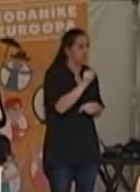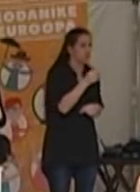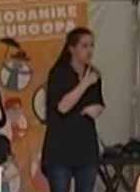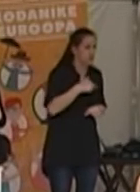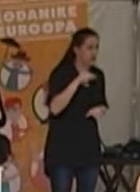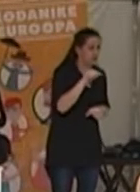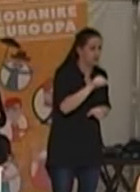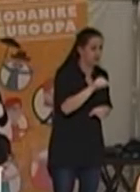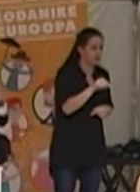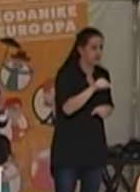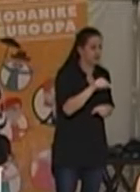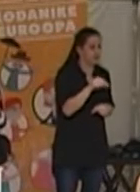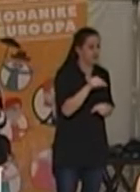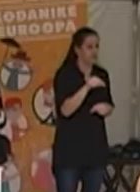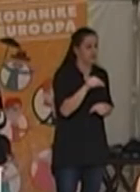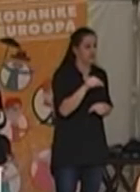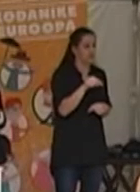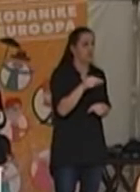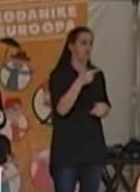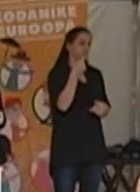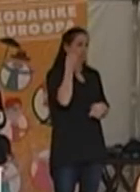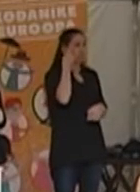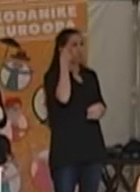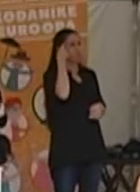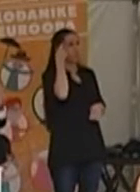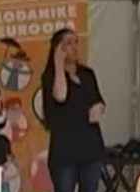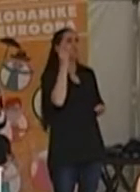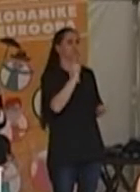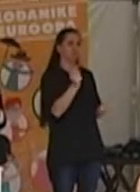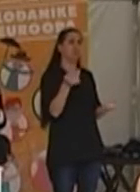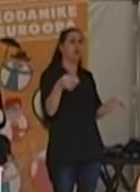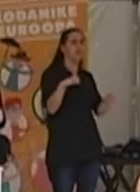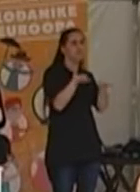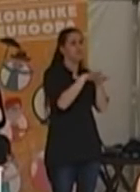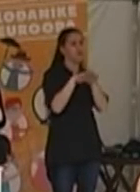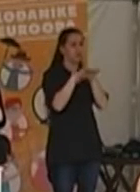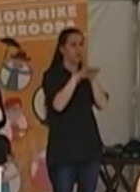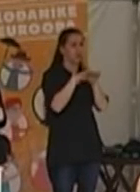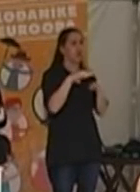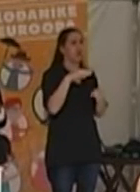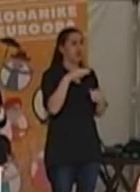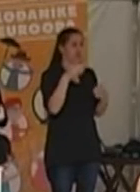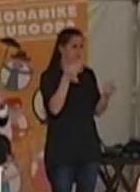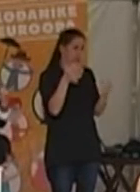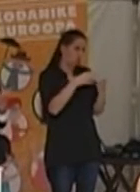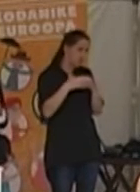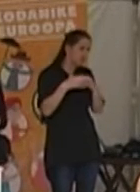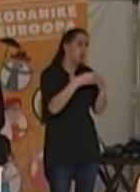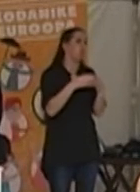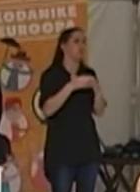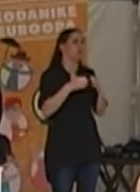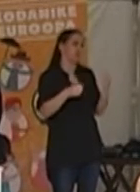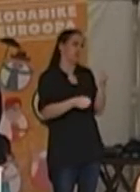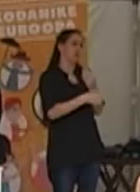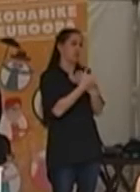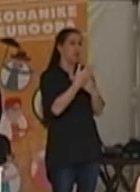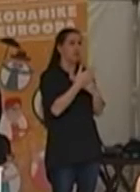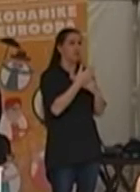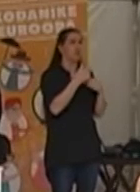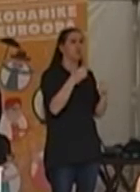fairly equal society. Scandinavia is typically thought of as fairly good for both genders.